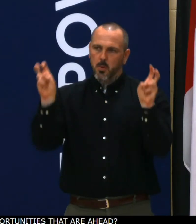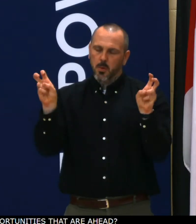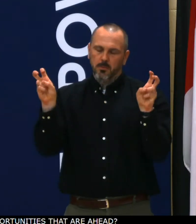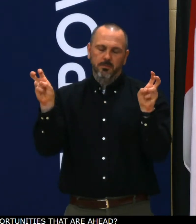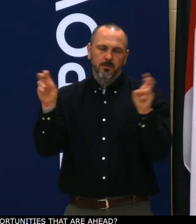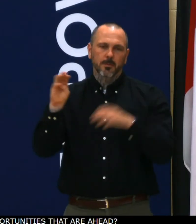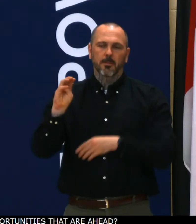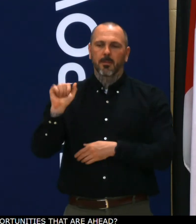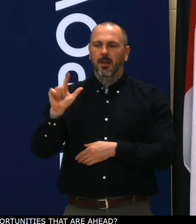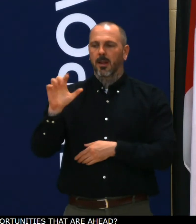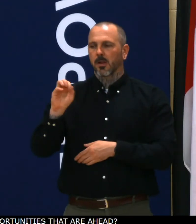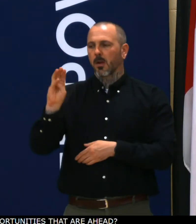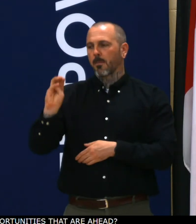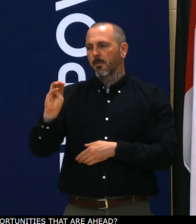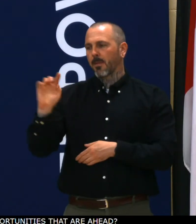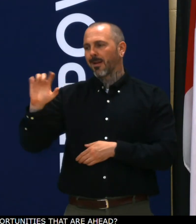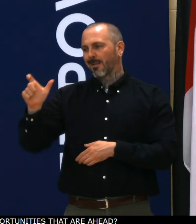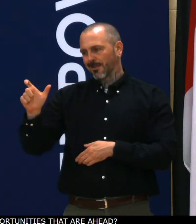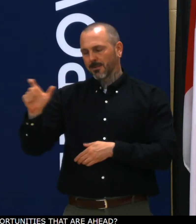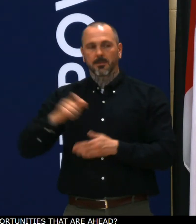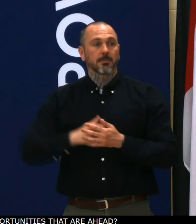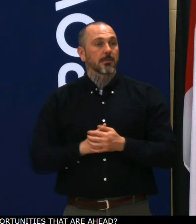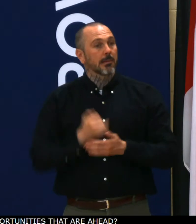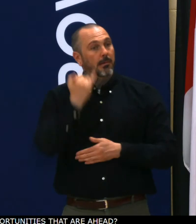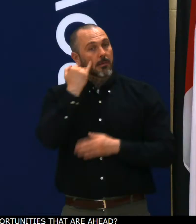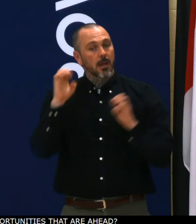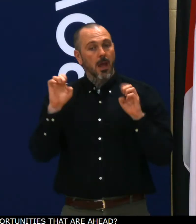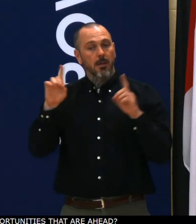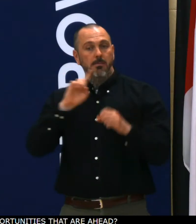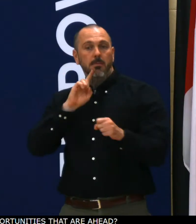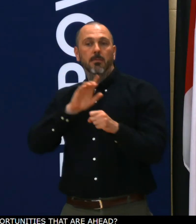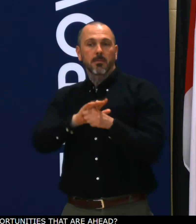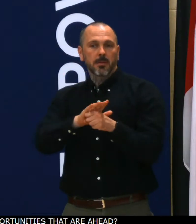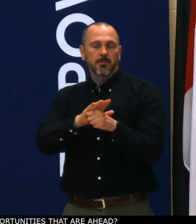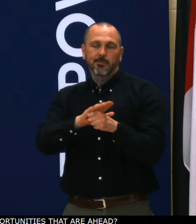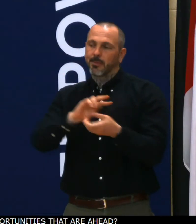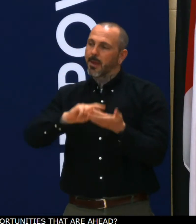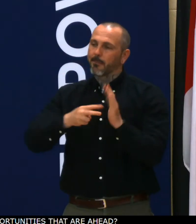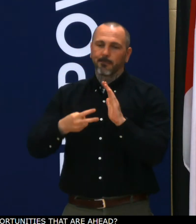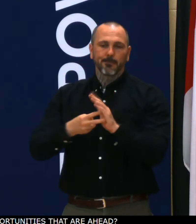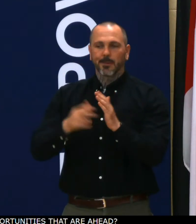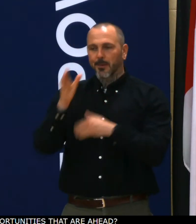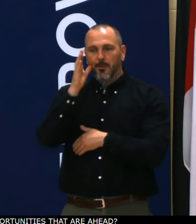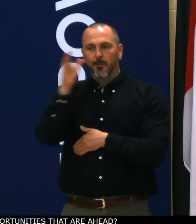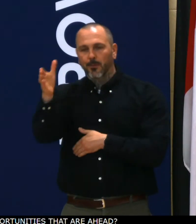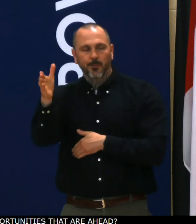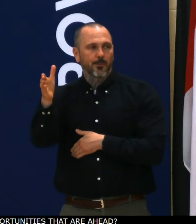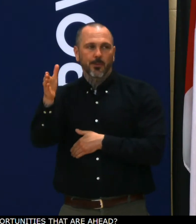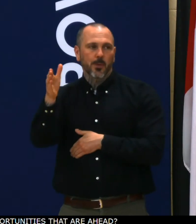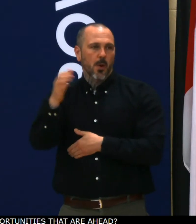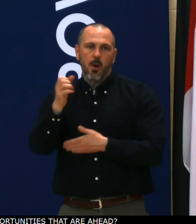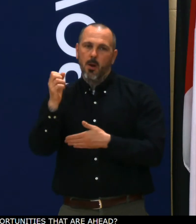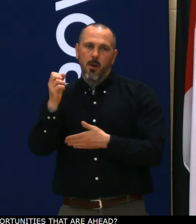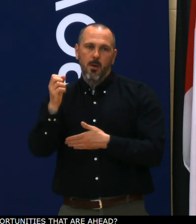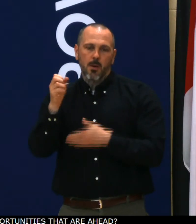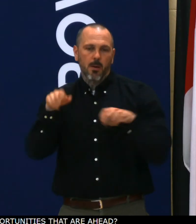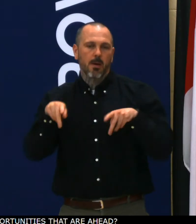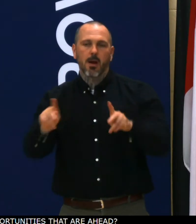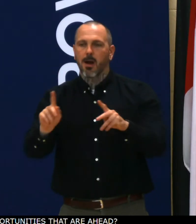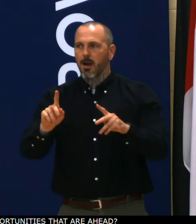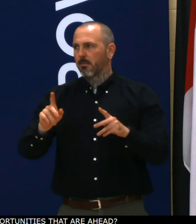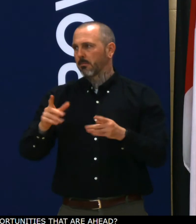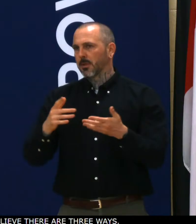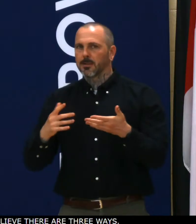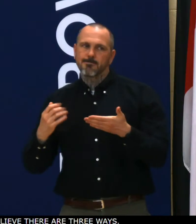X, that a commitment to education is the passport to future opportunities because tomorrow belongs